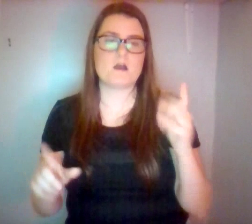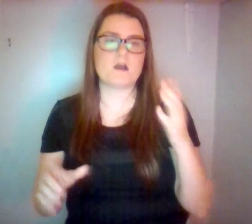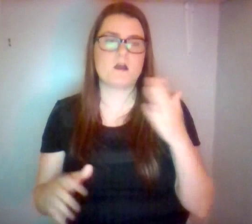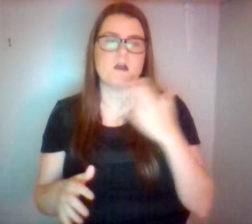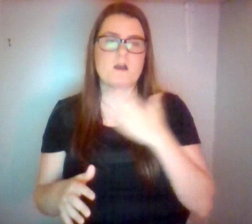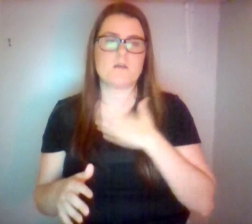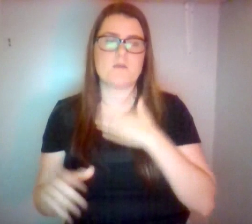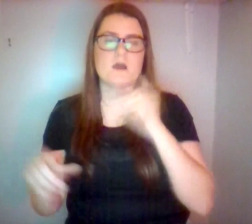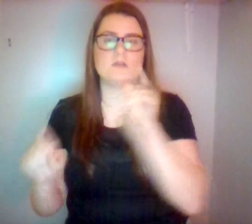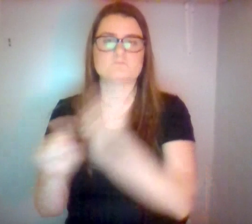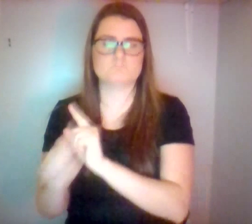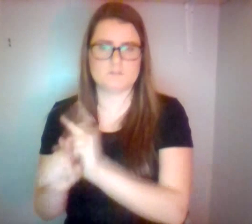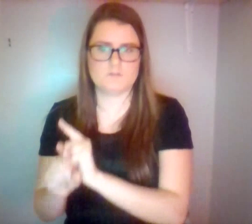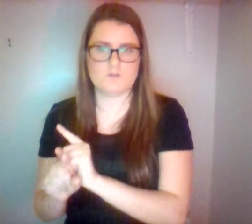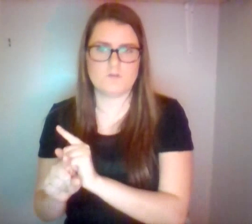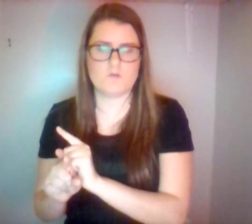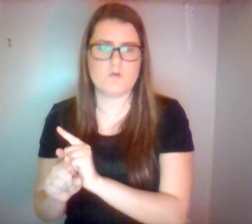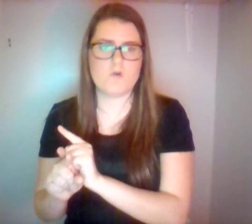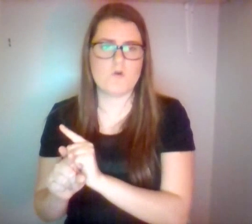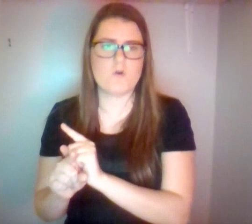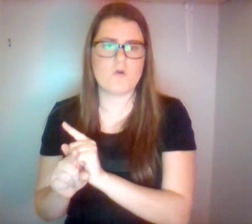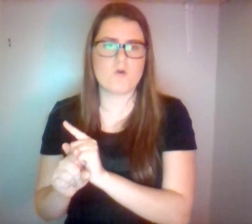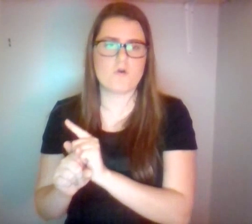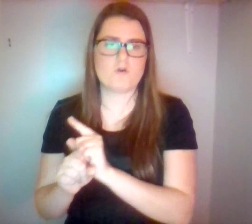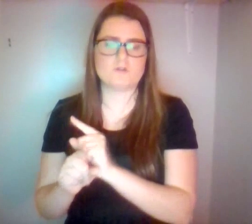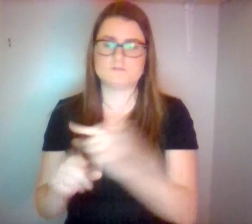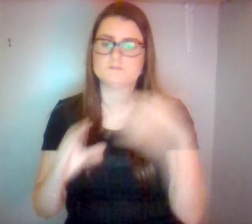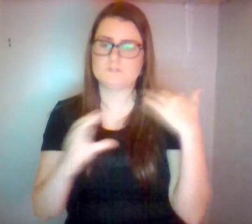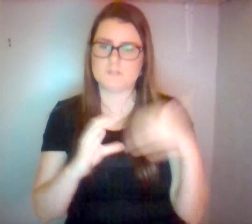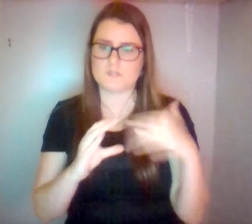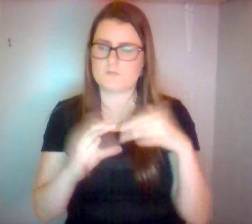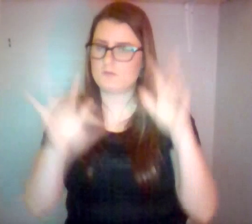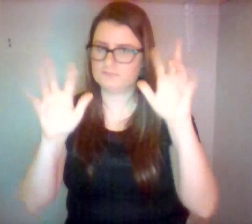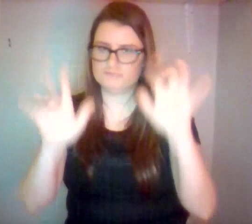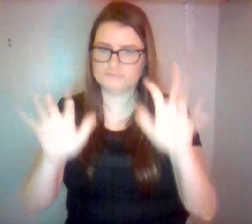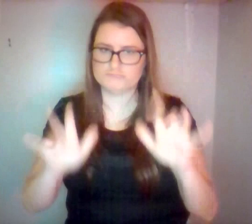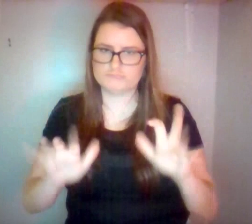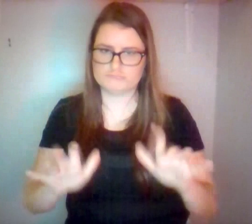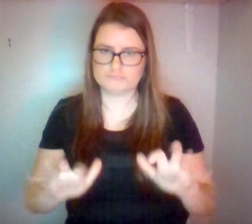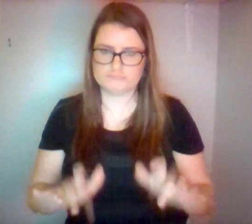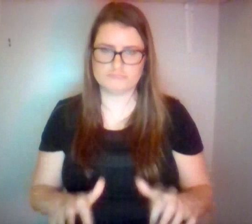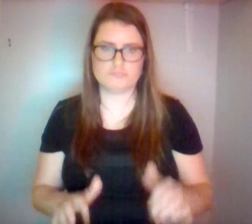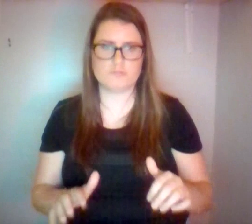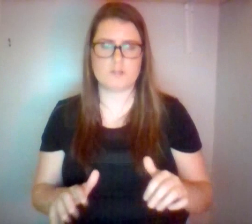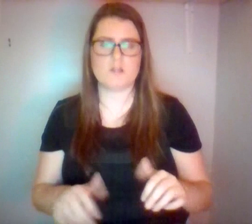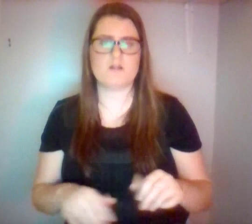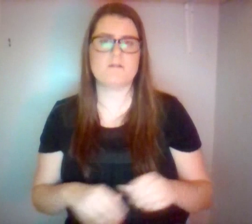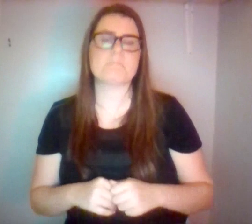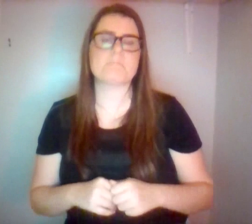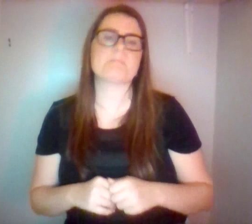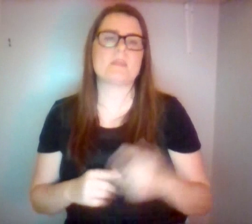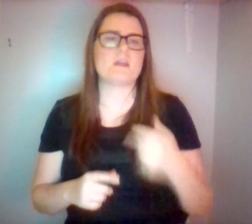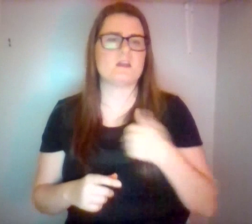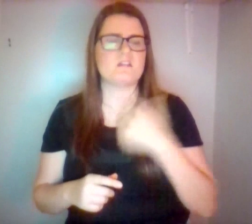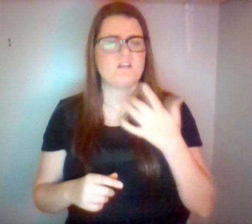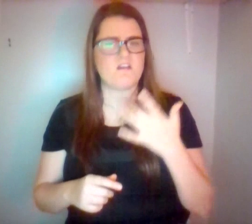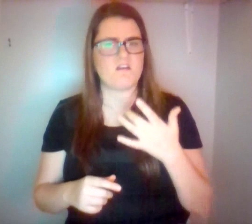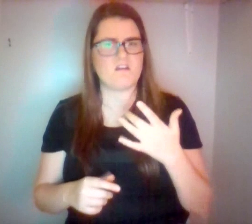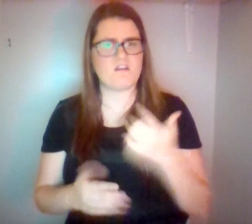he quoted to me, I've never seen this, and I've used it over and over again for comfort and encouragement. 2 Corinthians